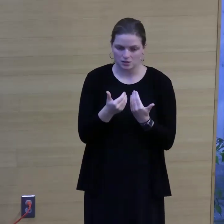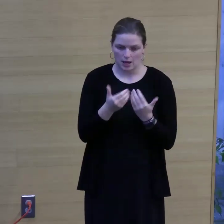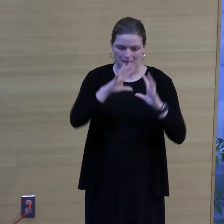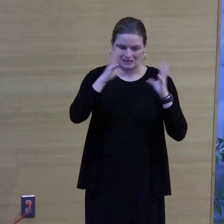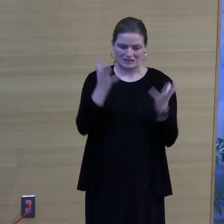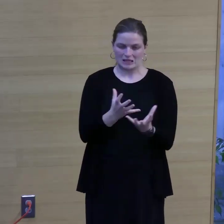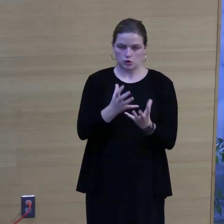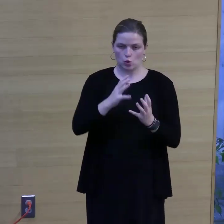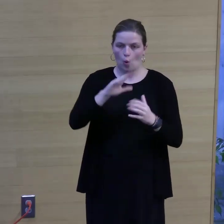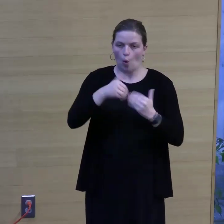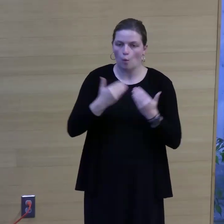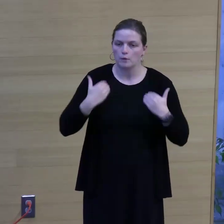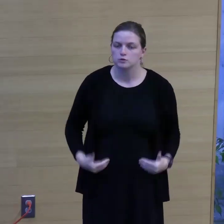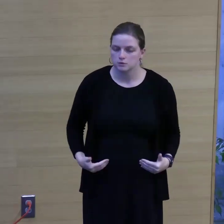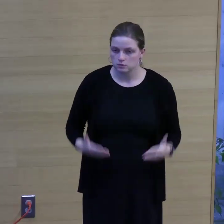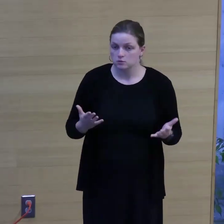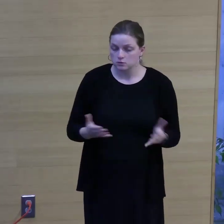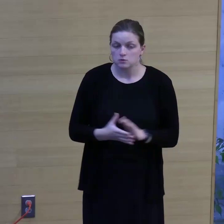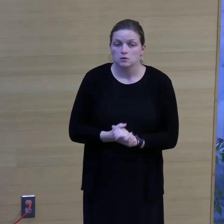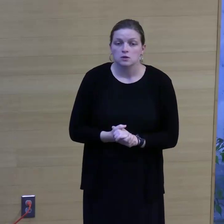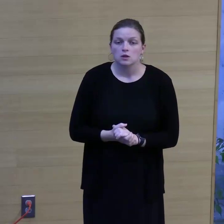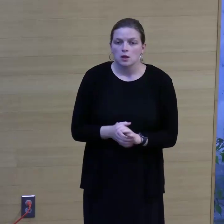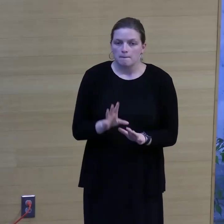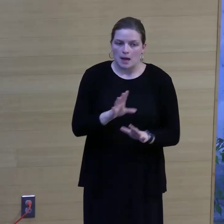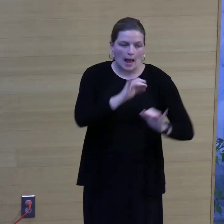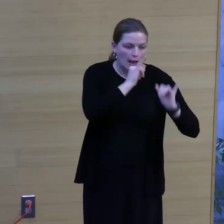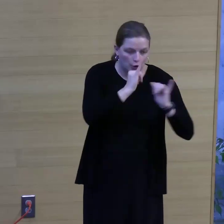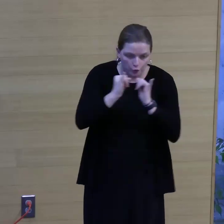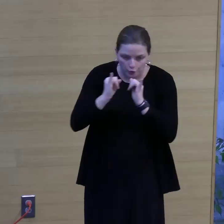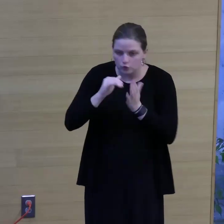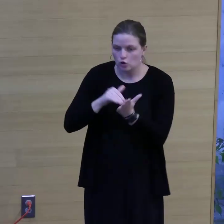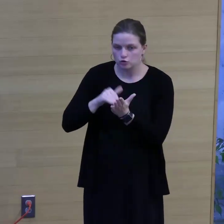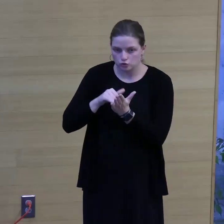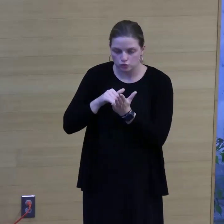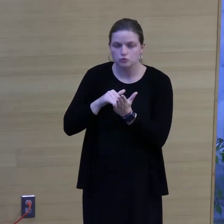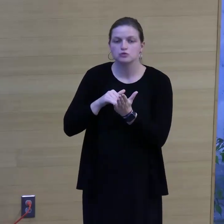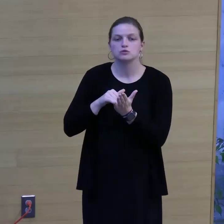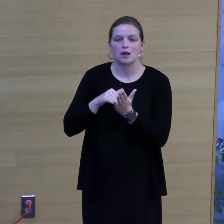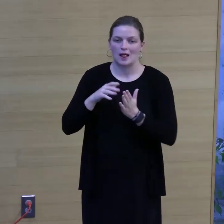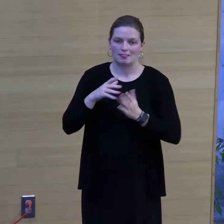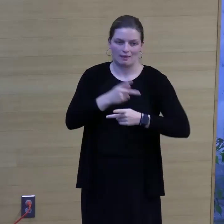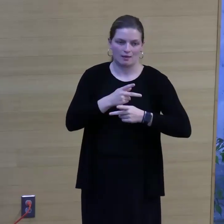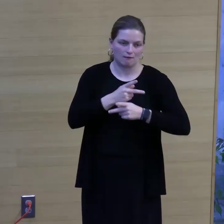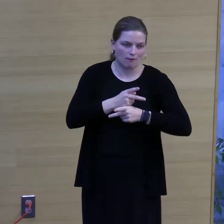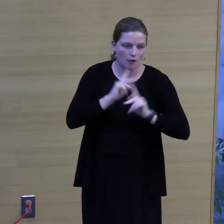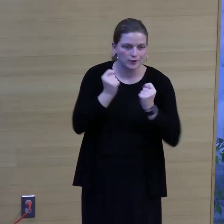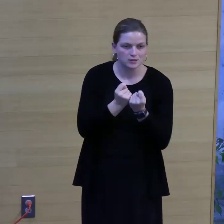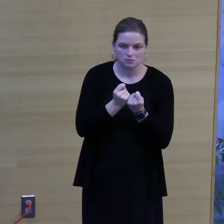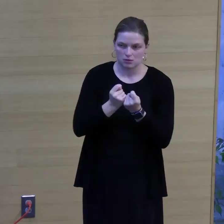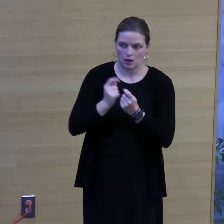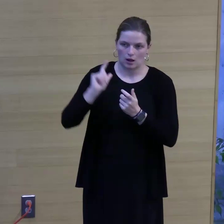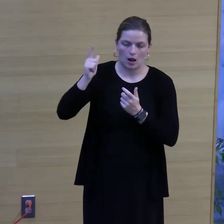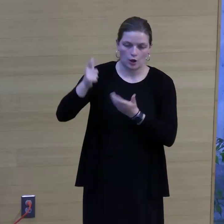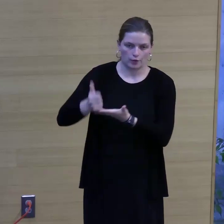know that that's what I was trying to do, but very much interviewed those doctors and the care team that eventually helped